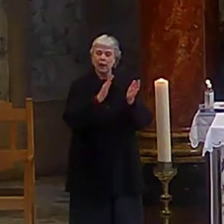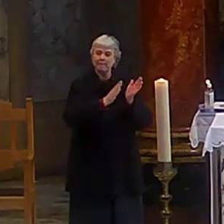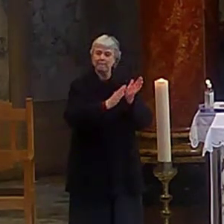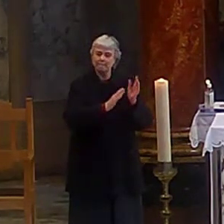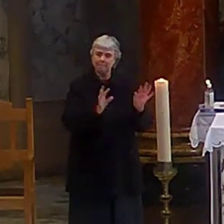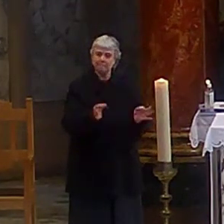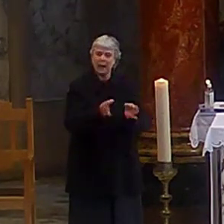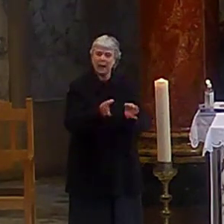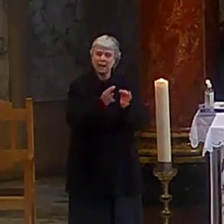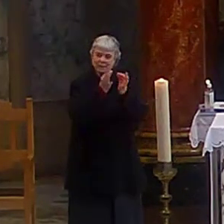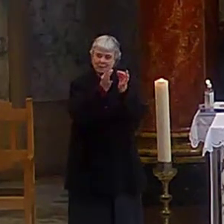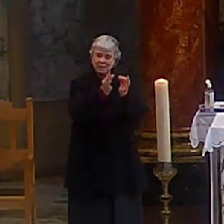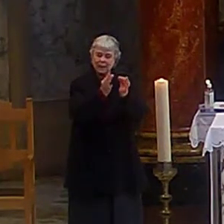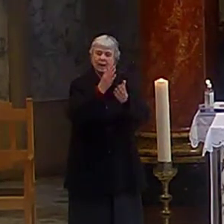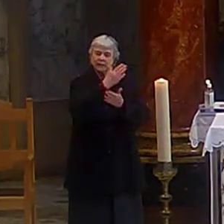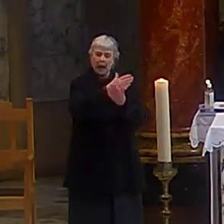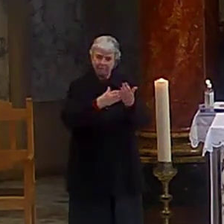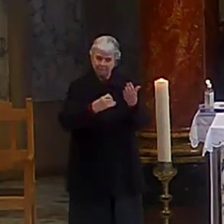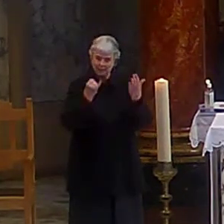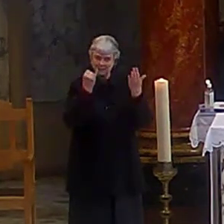at 6 30.